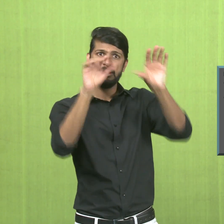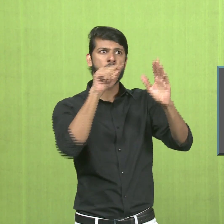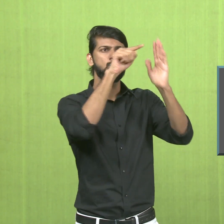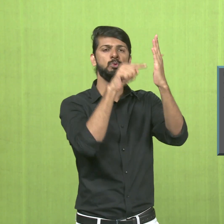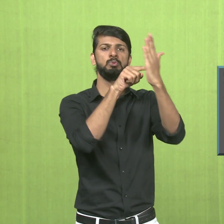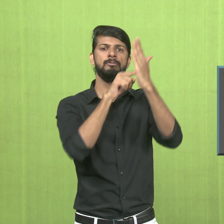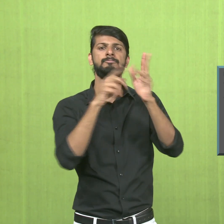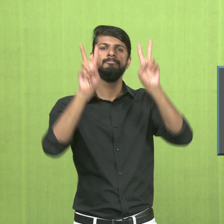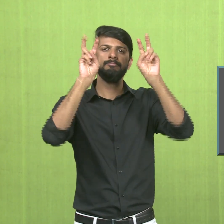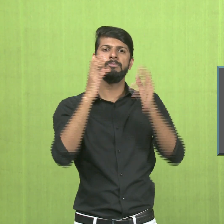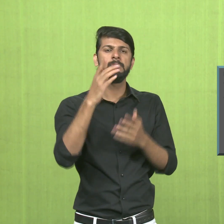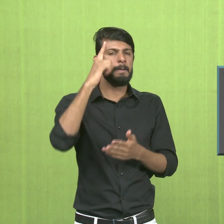deity Pithora.